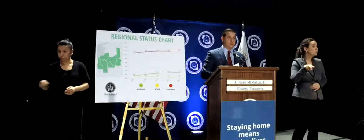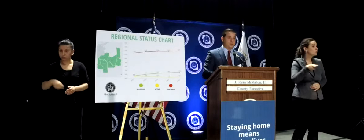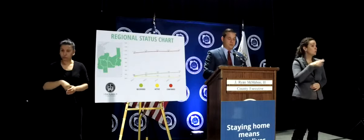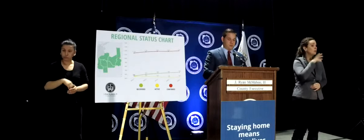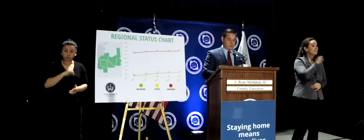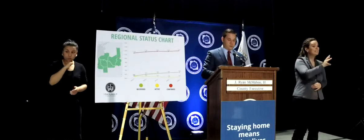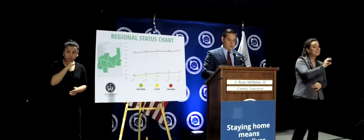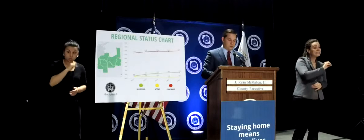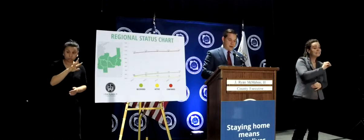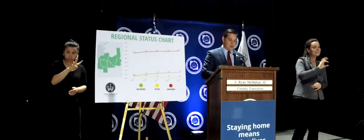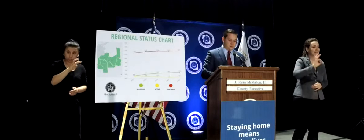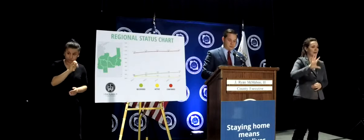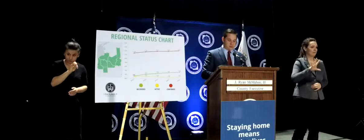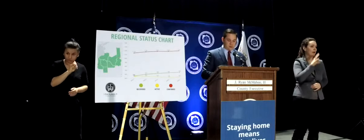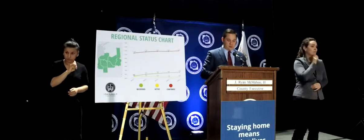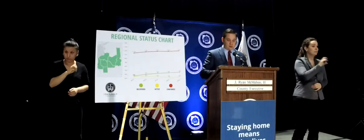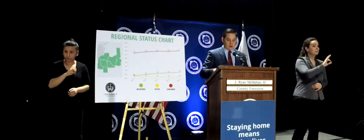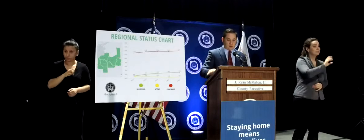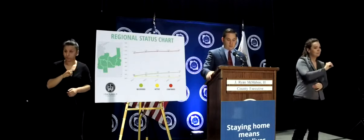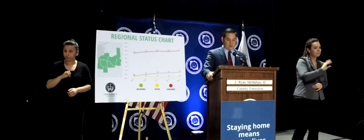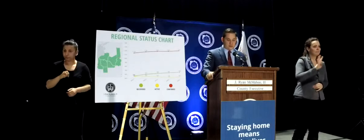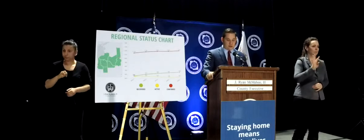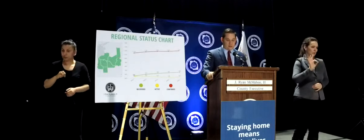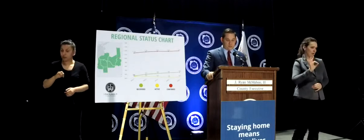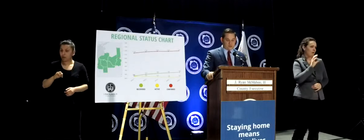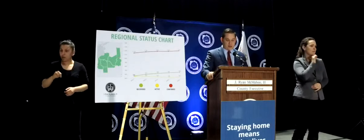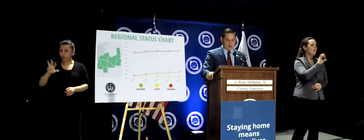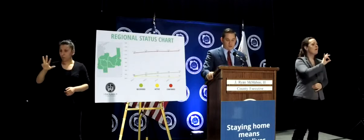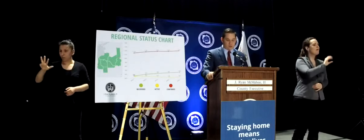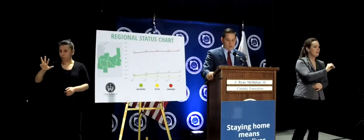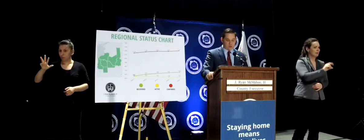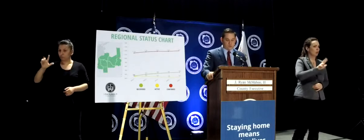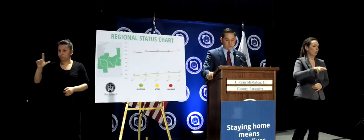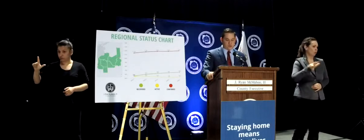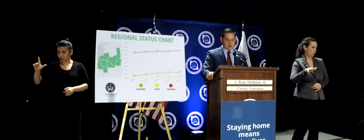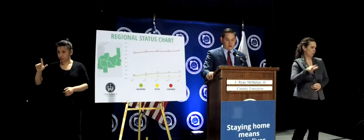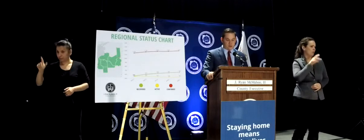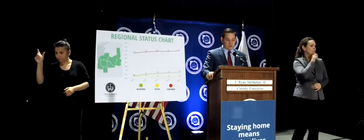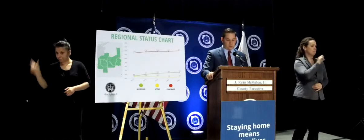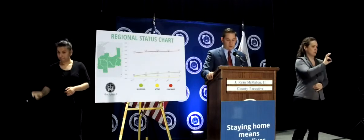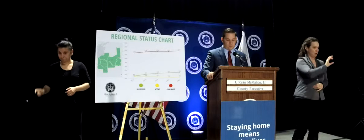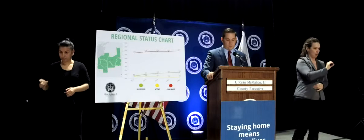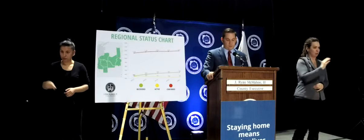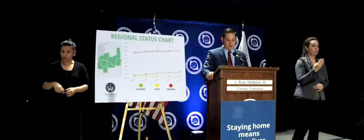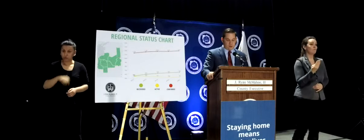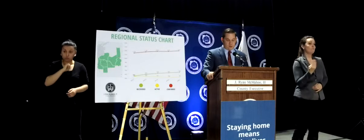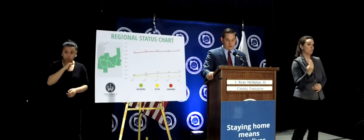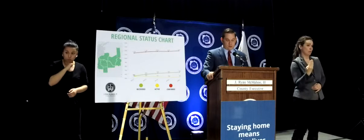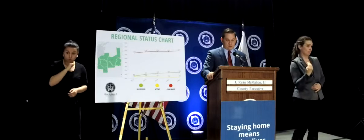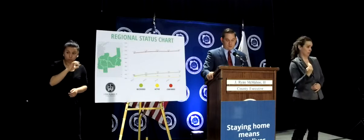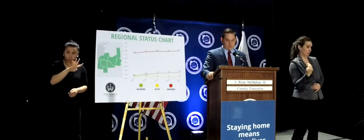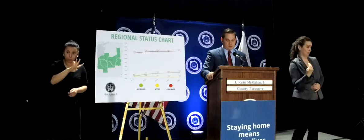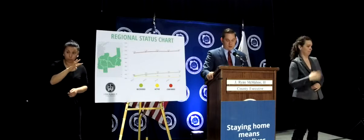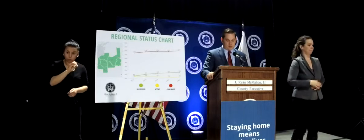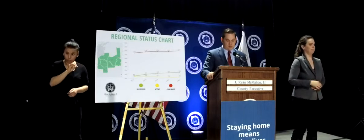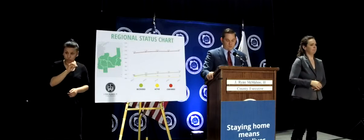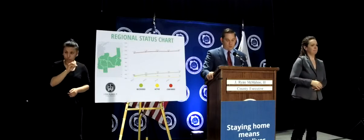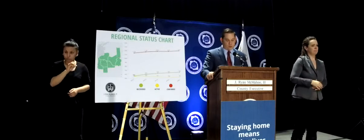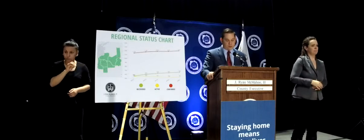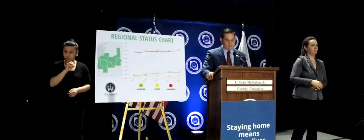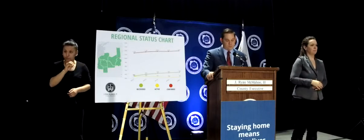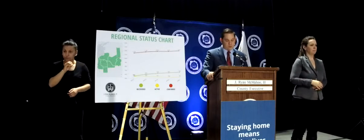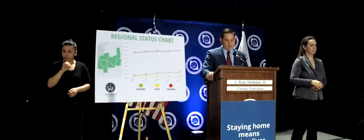and 14 individuals in their 90s. Breakdown by percentage, 22% are under 30, 37%